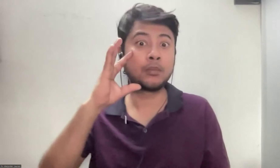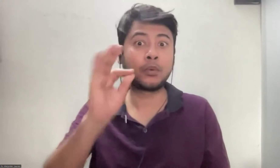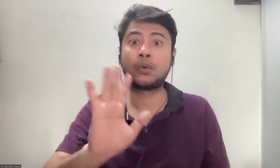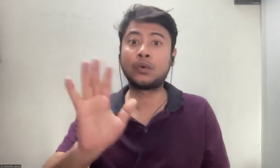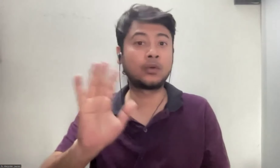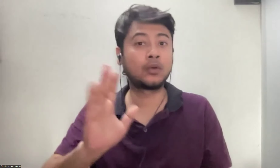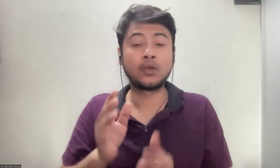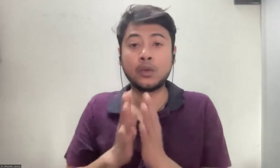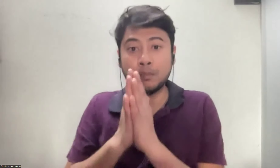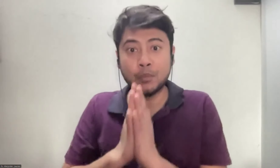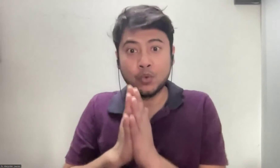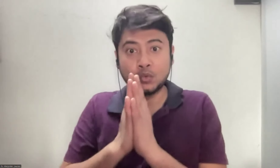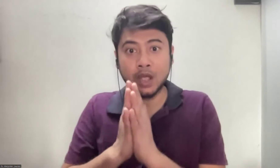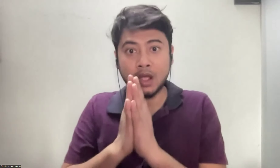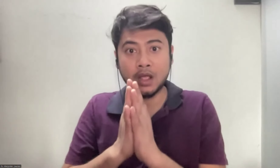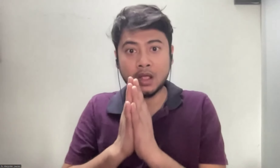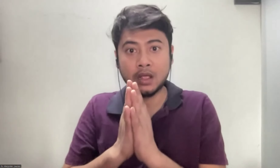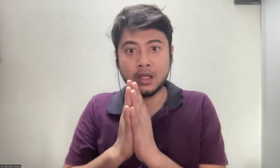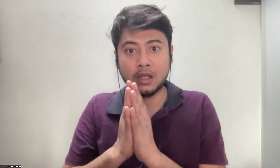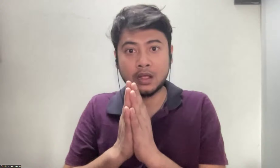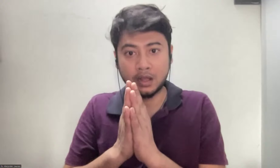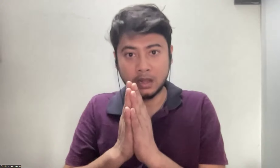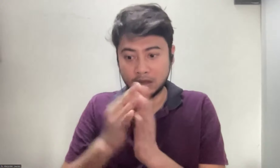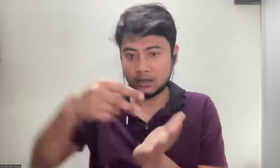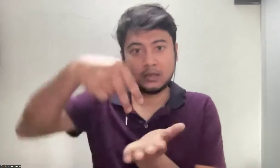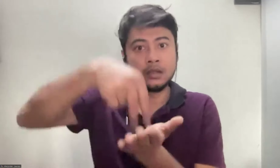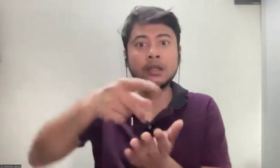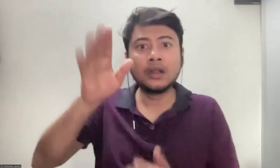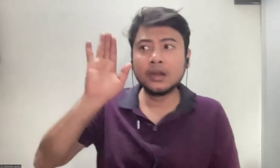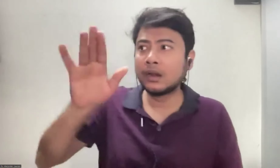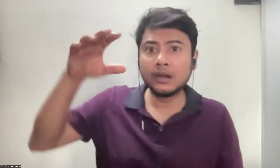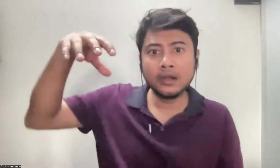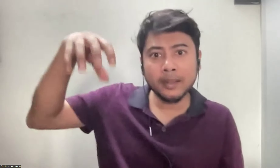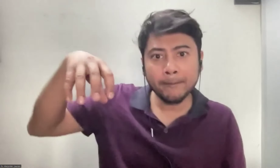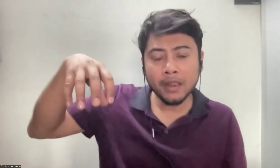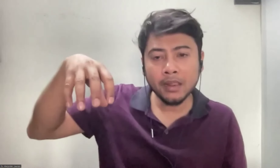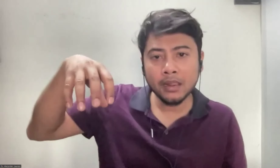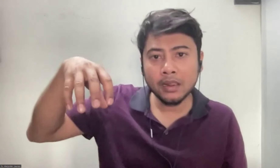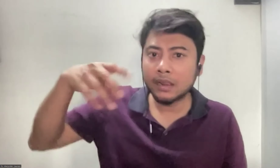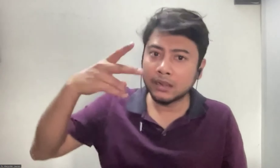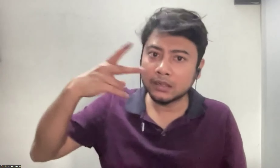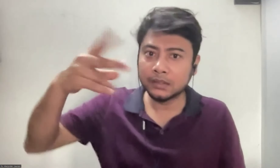puja. In the temples, you would have seen the pujaris never stand on the floor. They always stand on some mat.